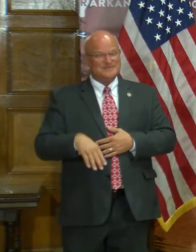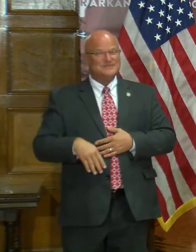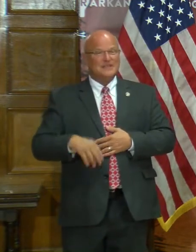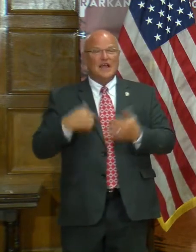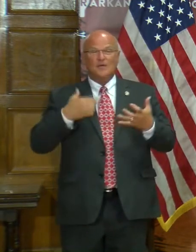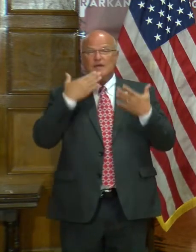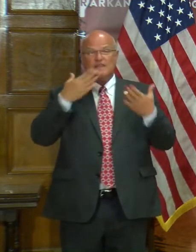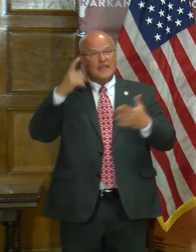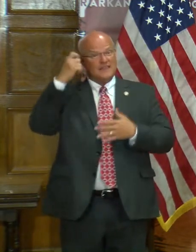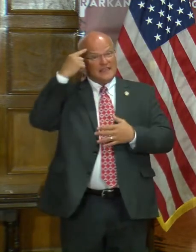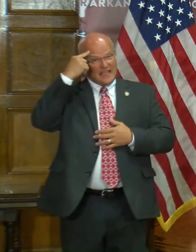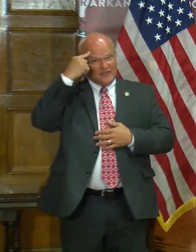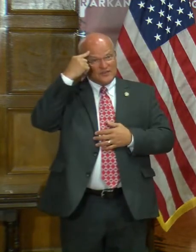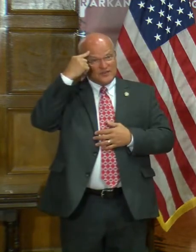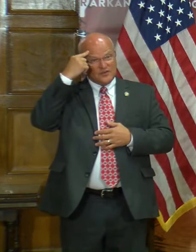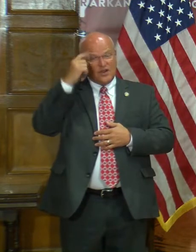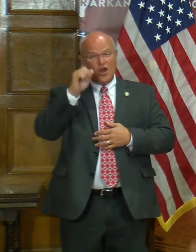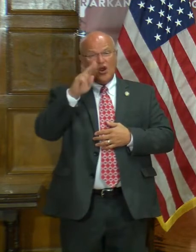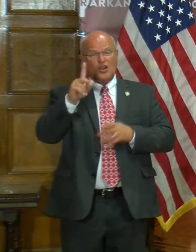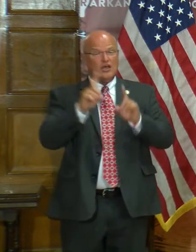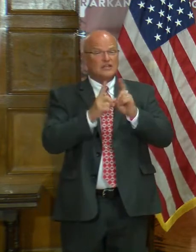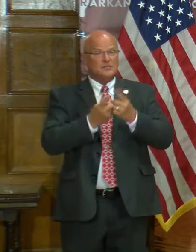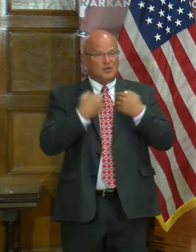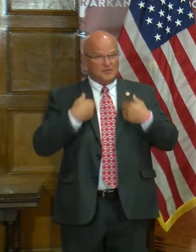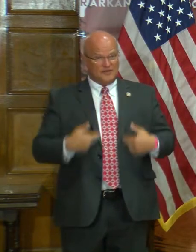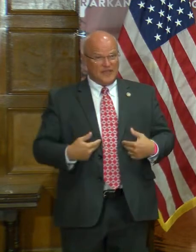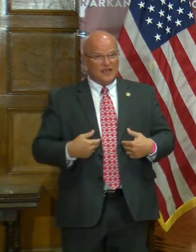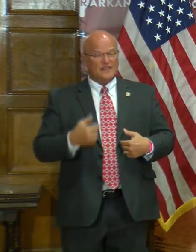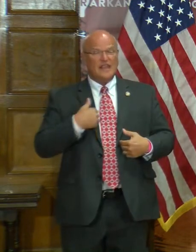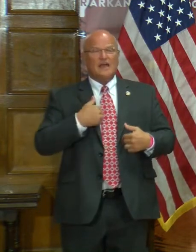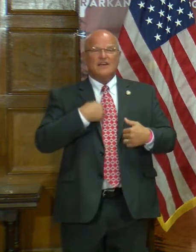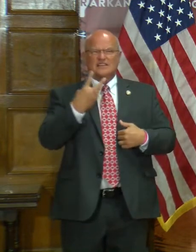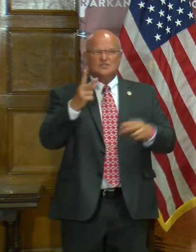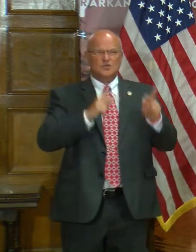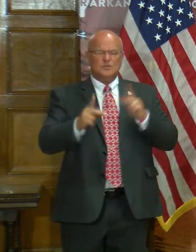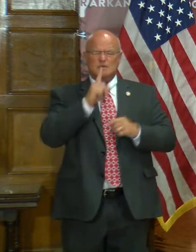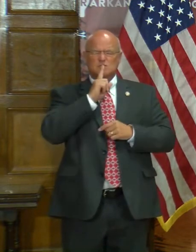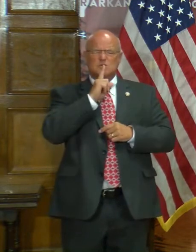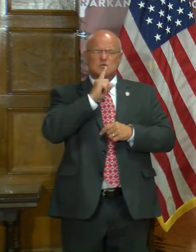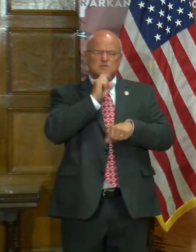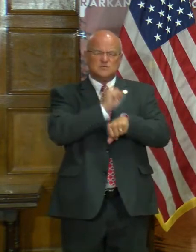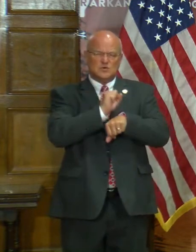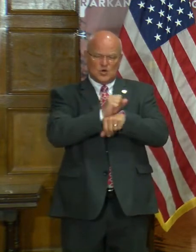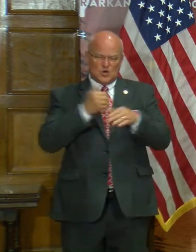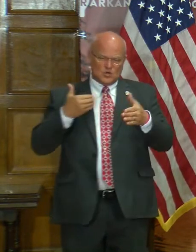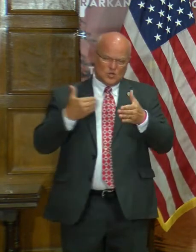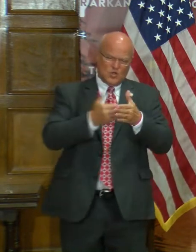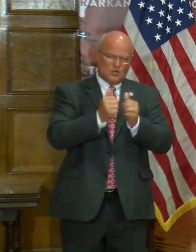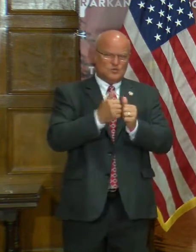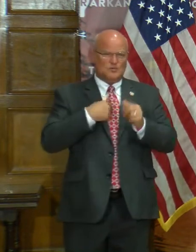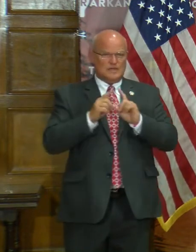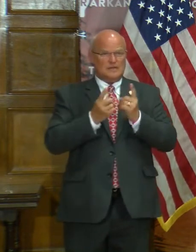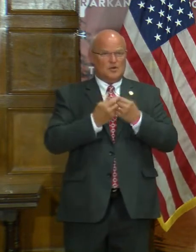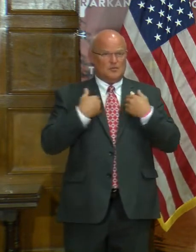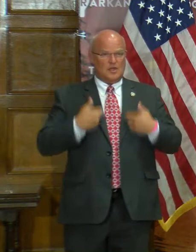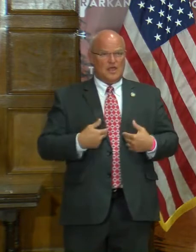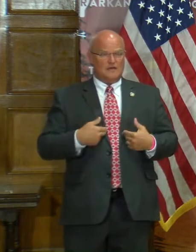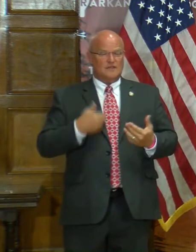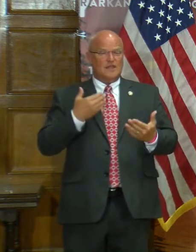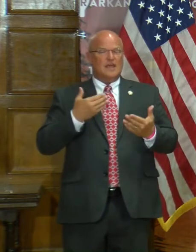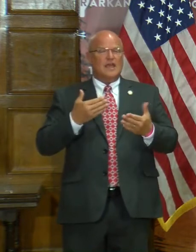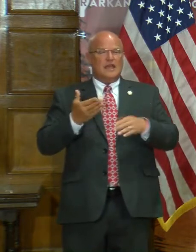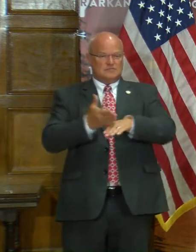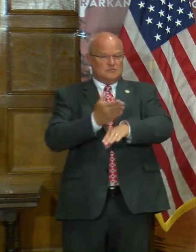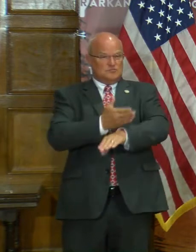I want to thank the governor, the Arkansas Department of Health, and I've had two people that really work close with me in the Department of Health that have approved the